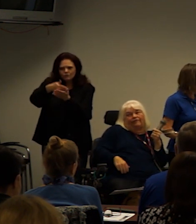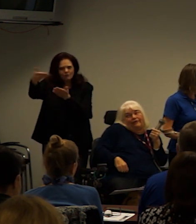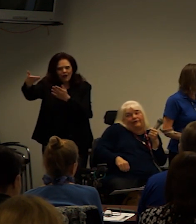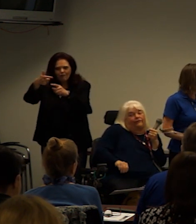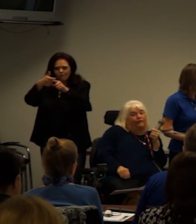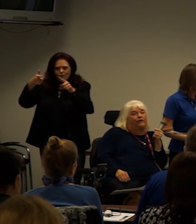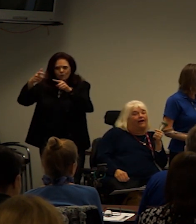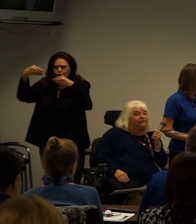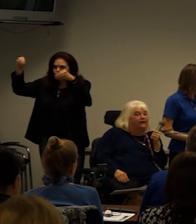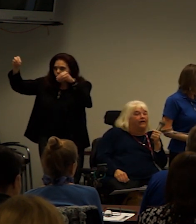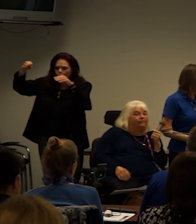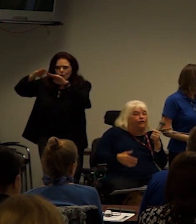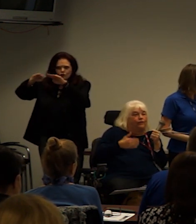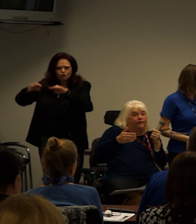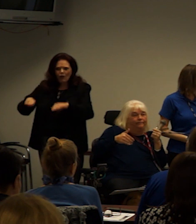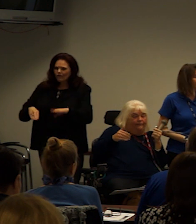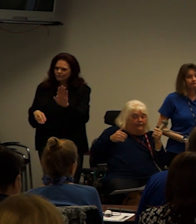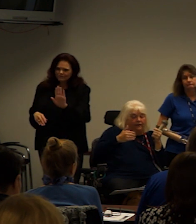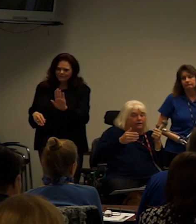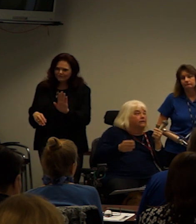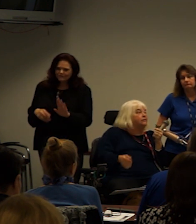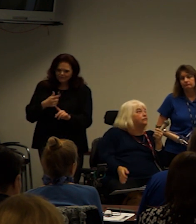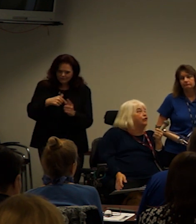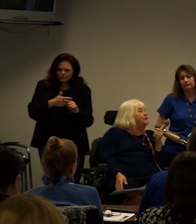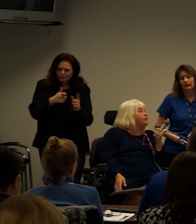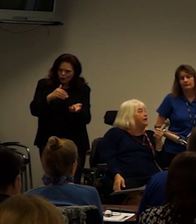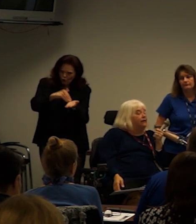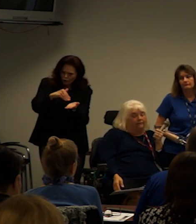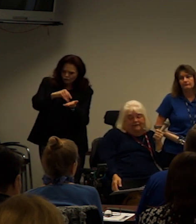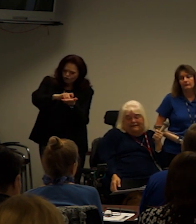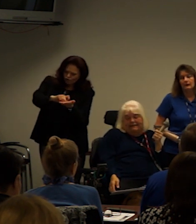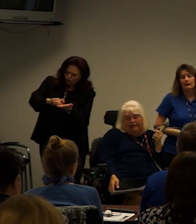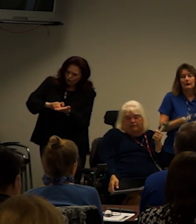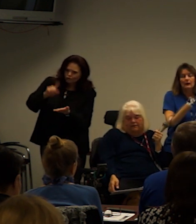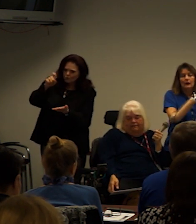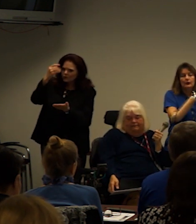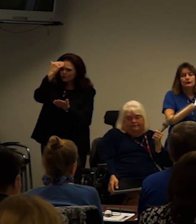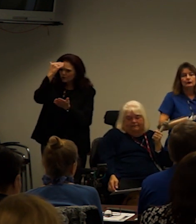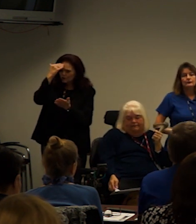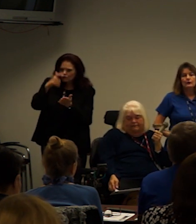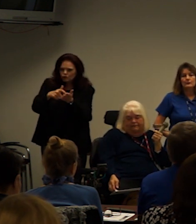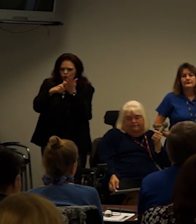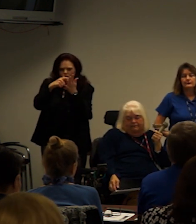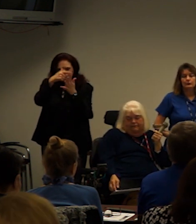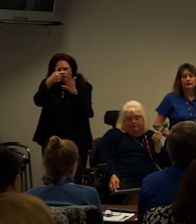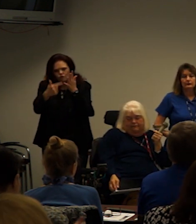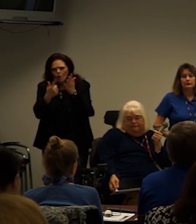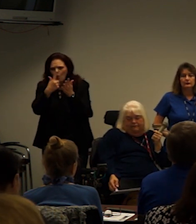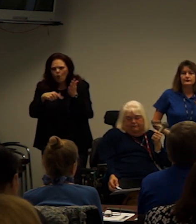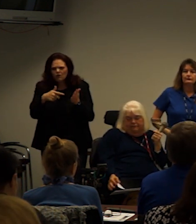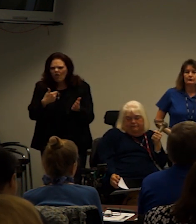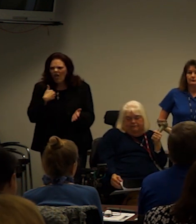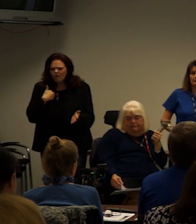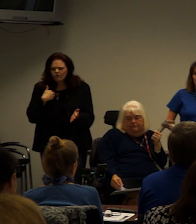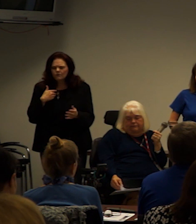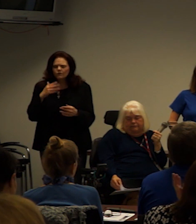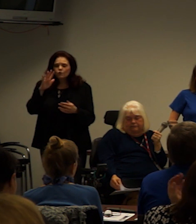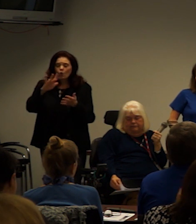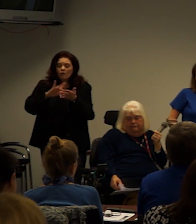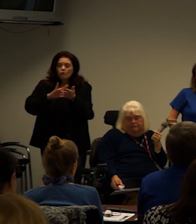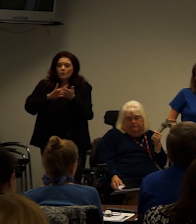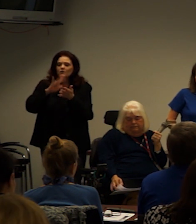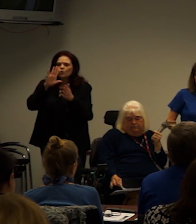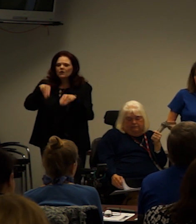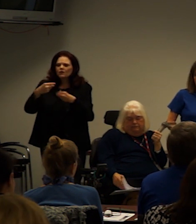the shelf, mm-hmm. you know? So you have to kind of know the criteria, yeah. the details. Your pharmacy will give you a list of your